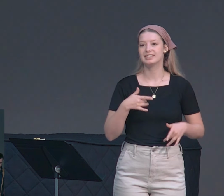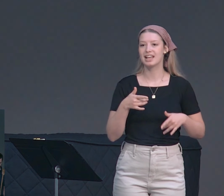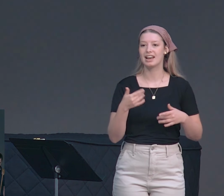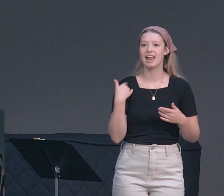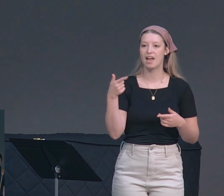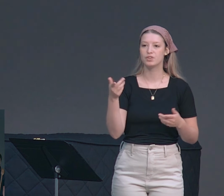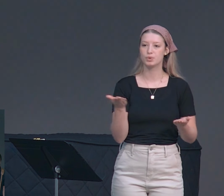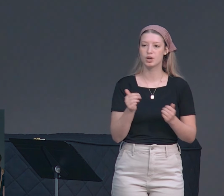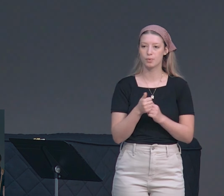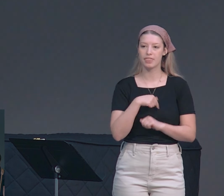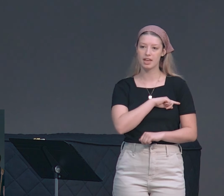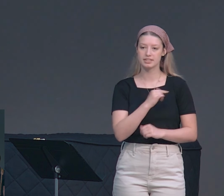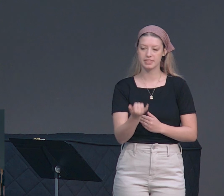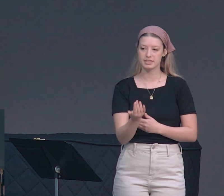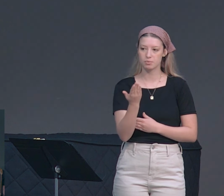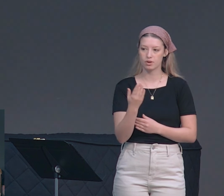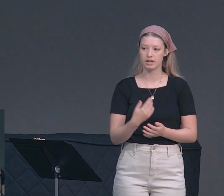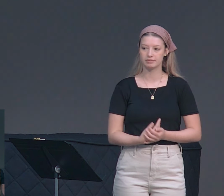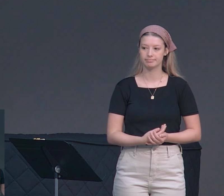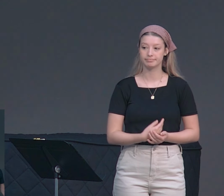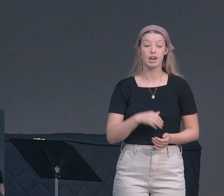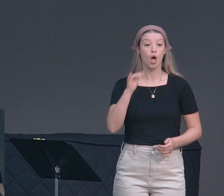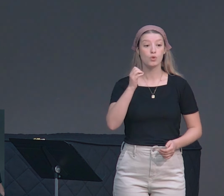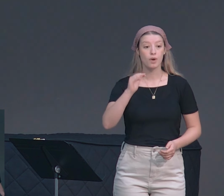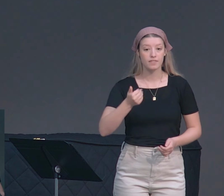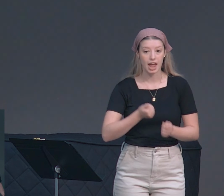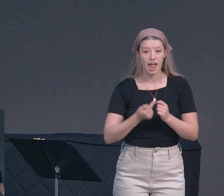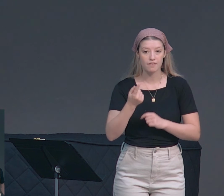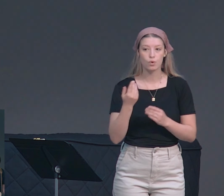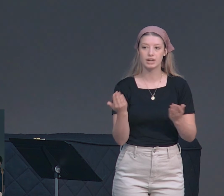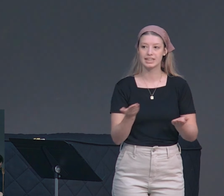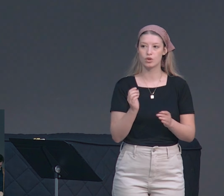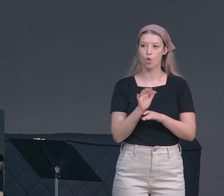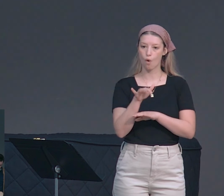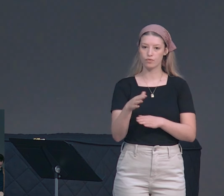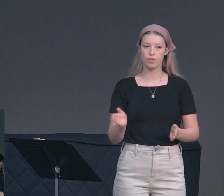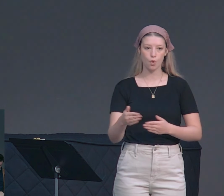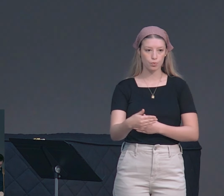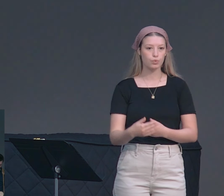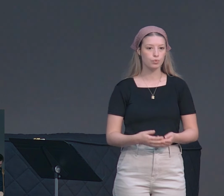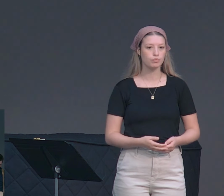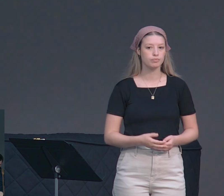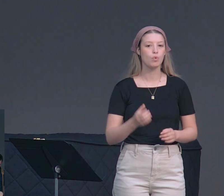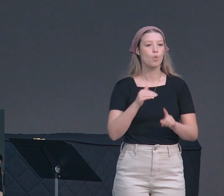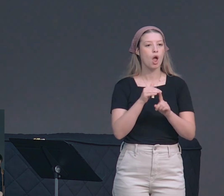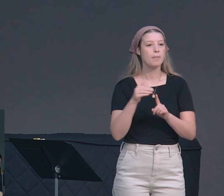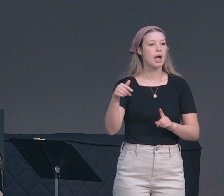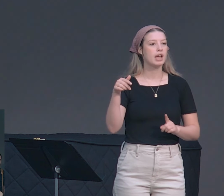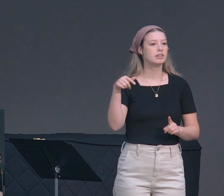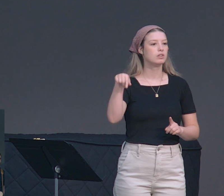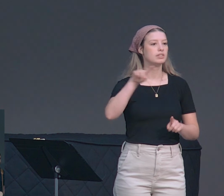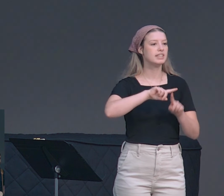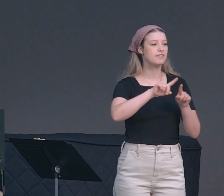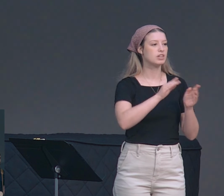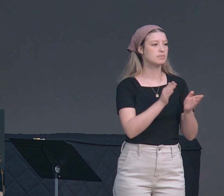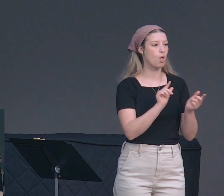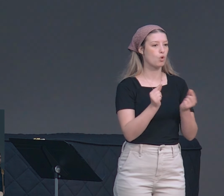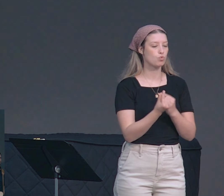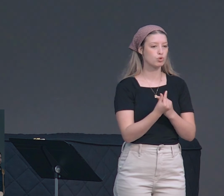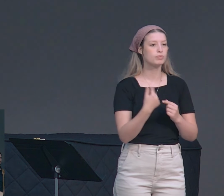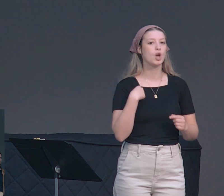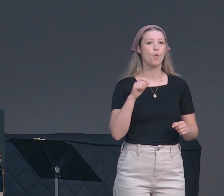morning. I'd also like to invite everybody who's in the overflow room. And just a reminder to our small groups that we take turns